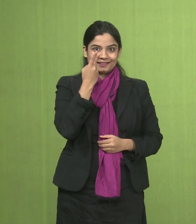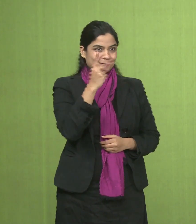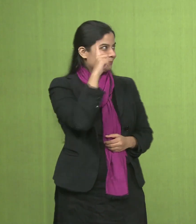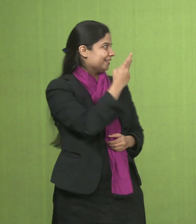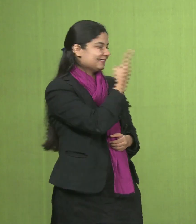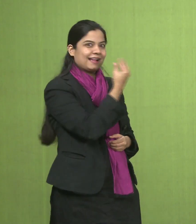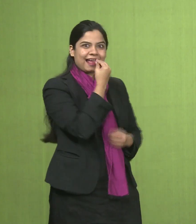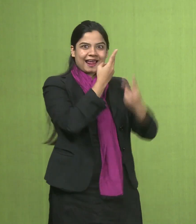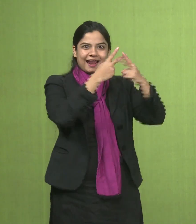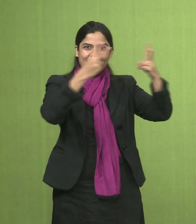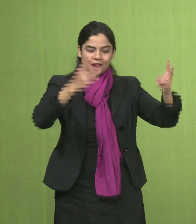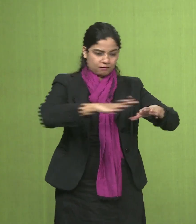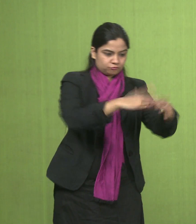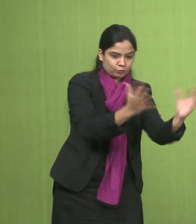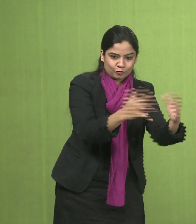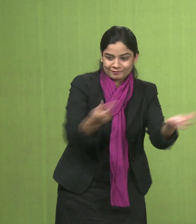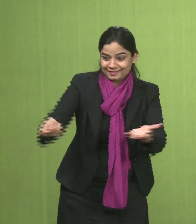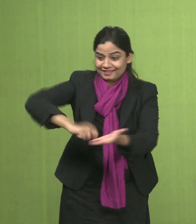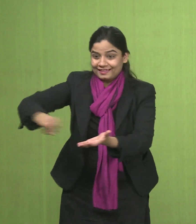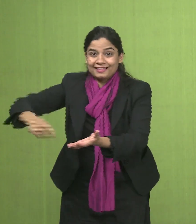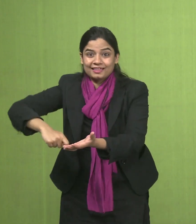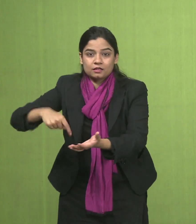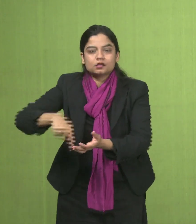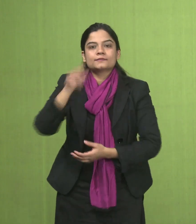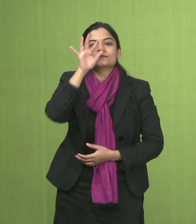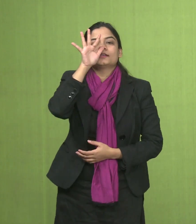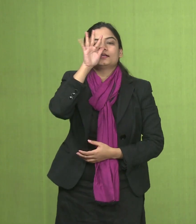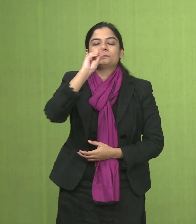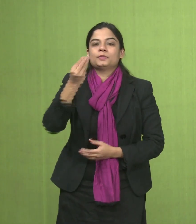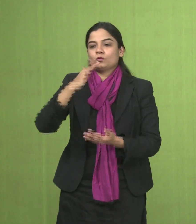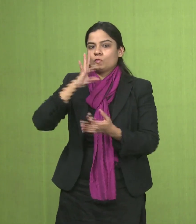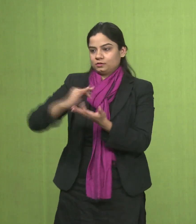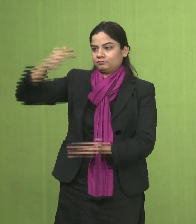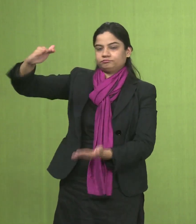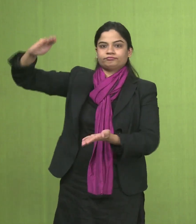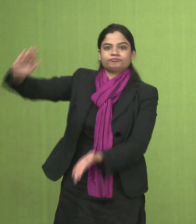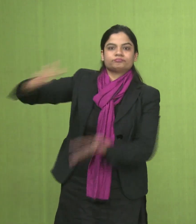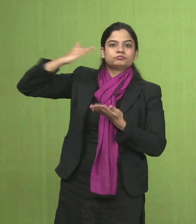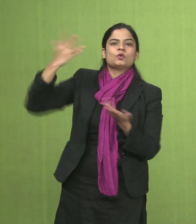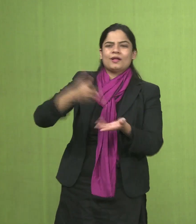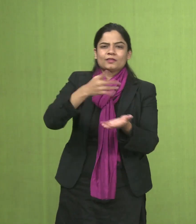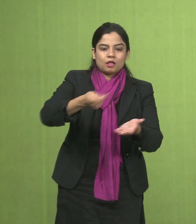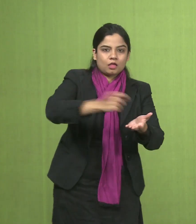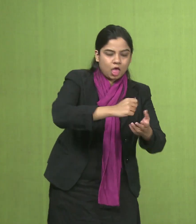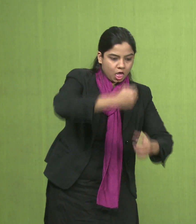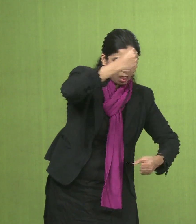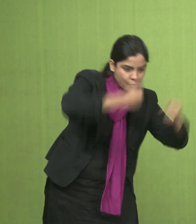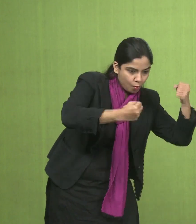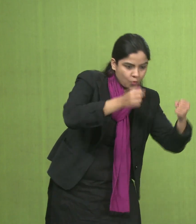Instead of, as you can see from the pictures, there are open food products and there are packed ones. So it's always wise to